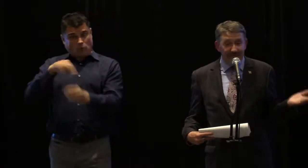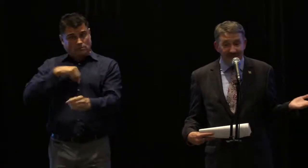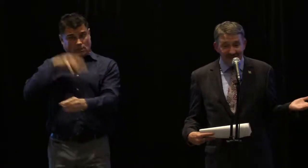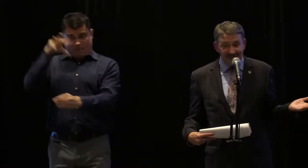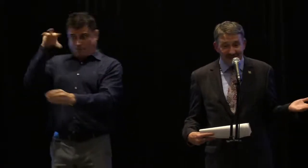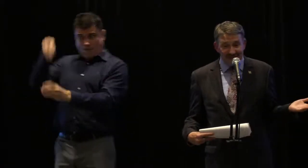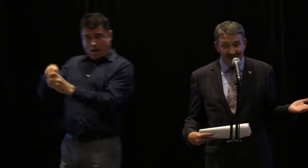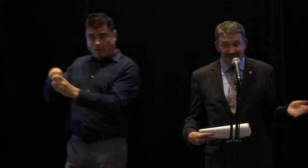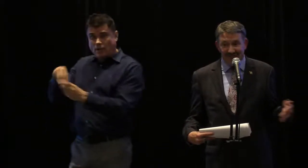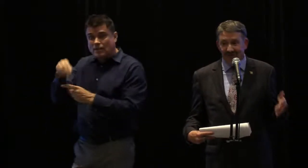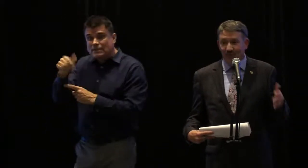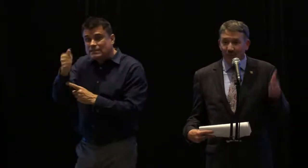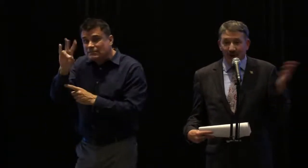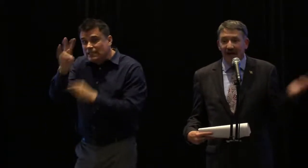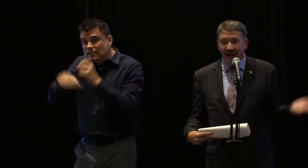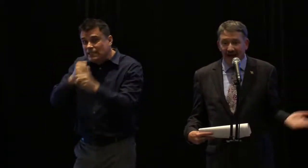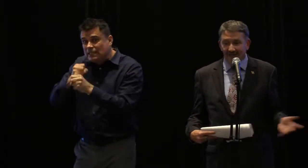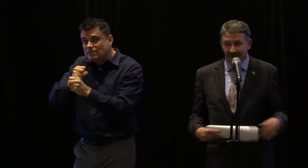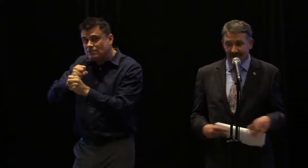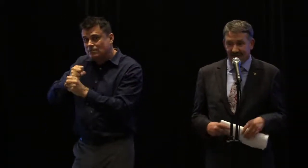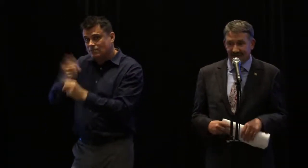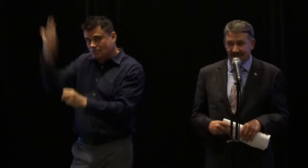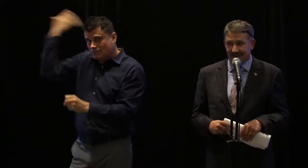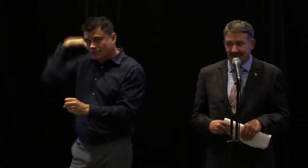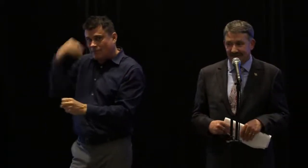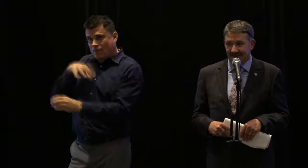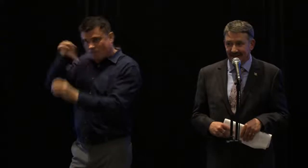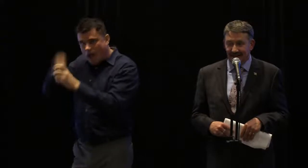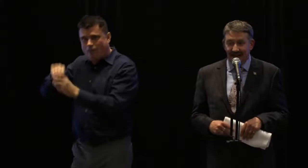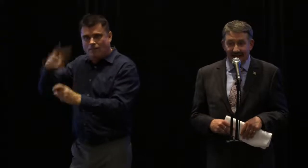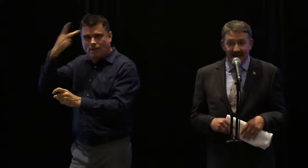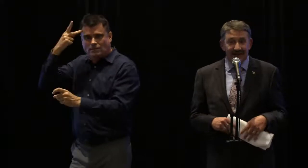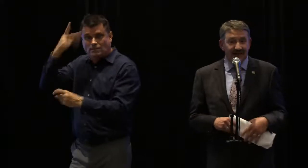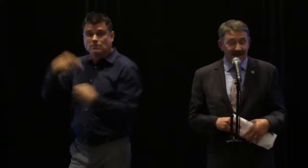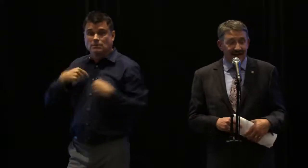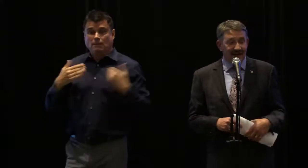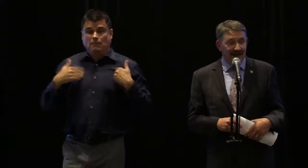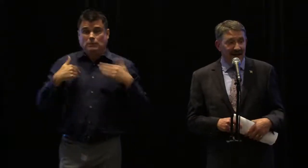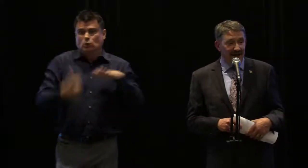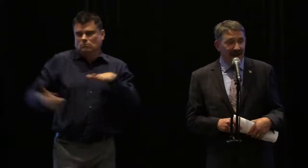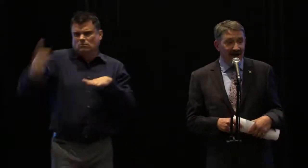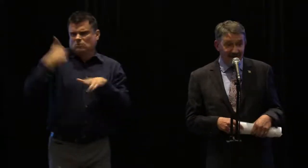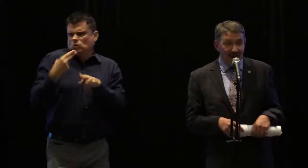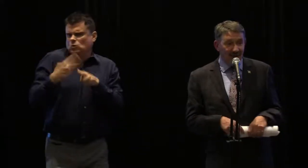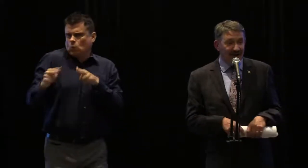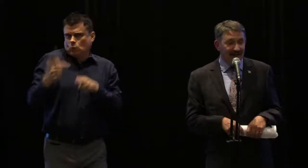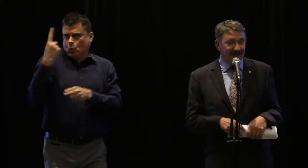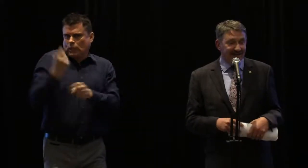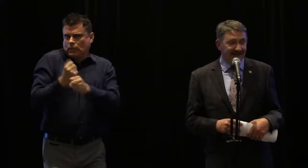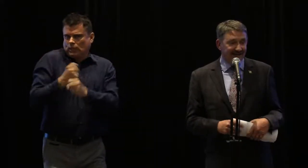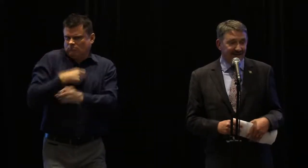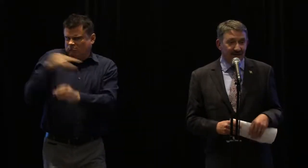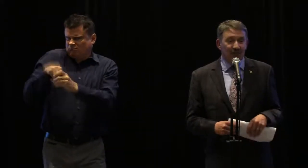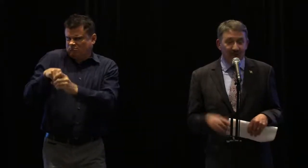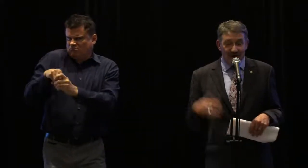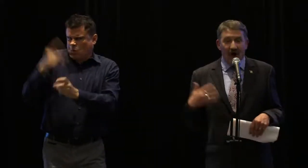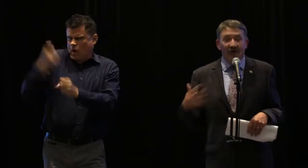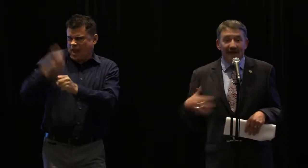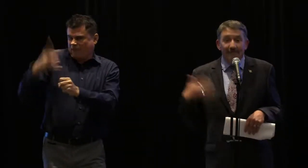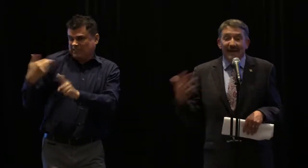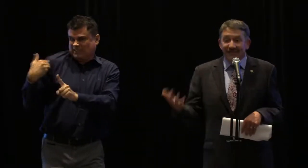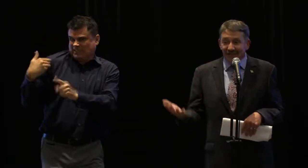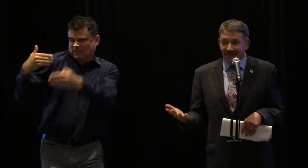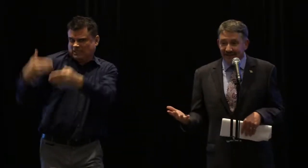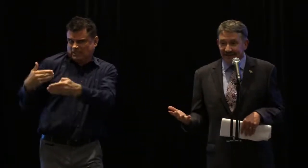only been a minister for 1.5 years. And I know that we're